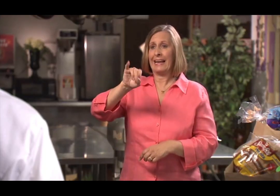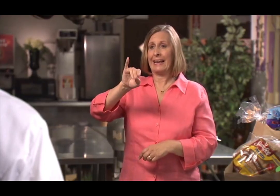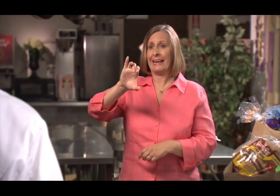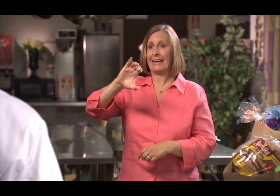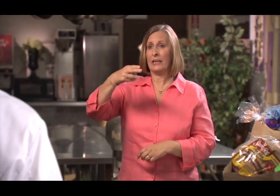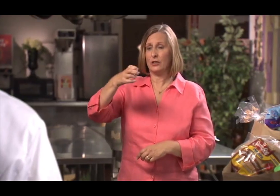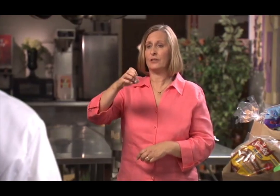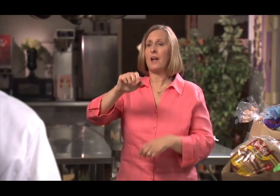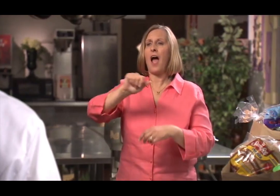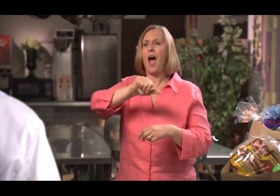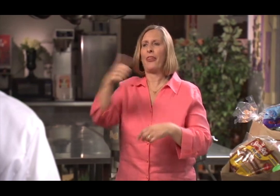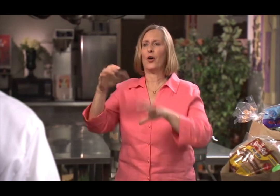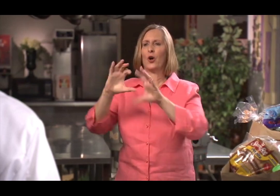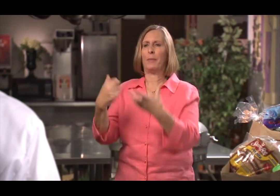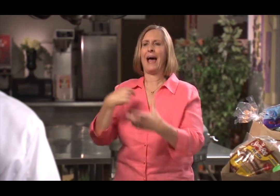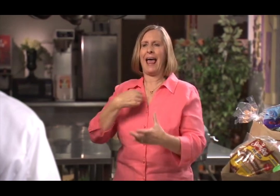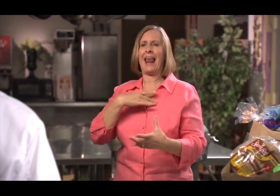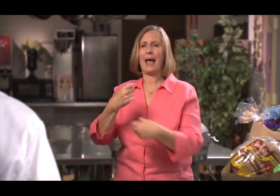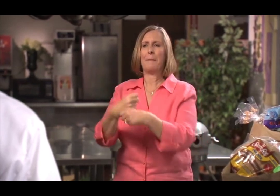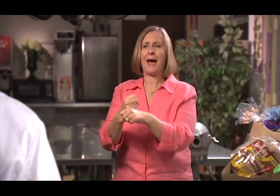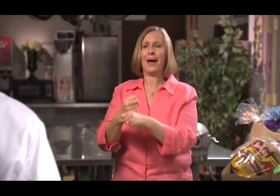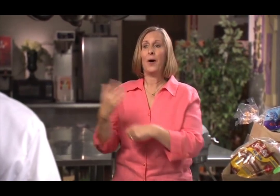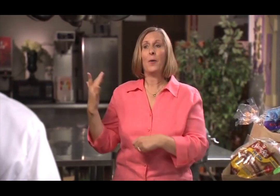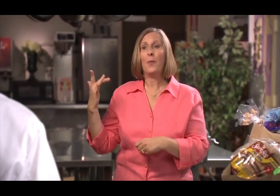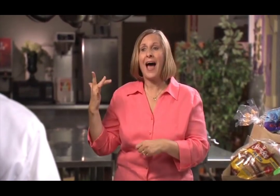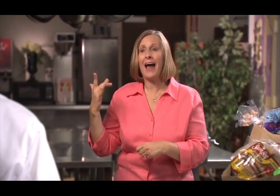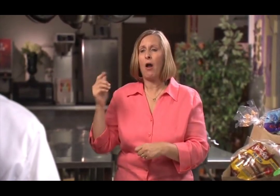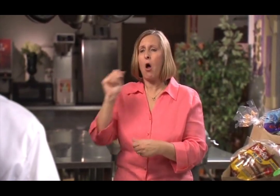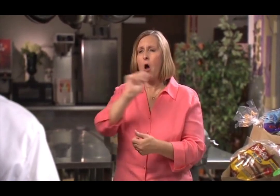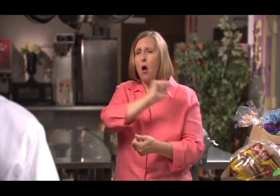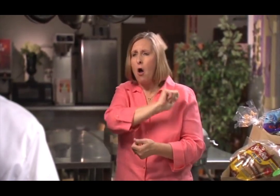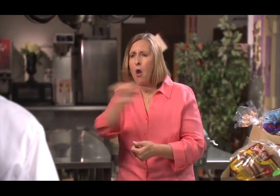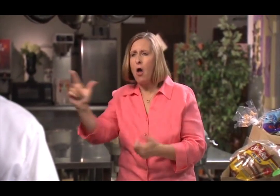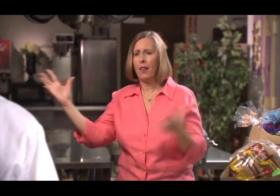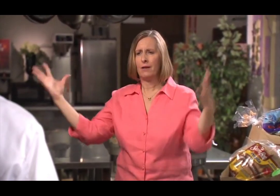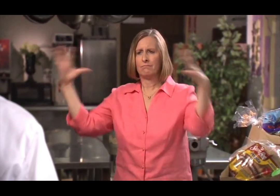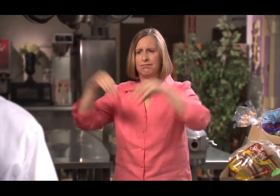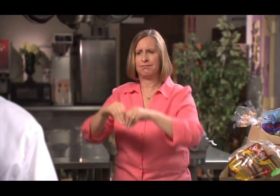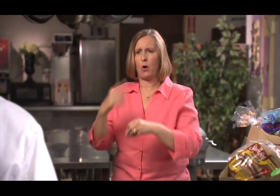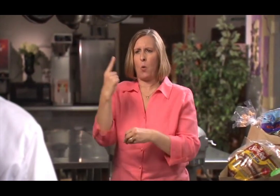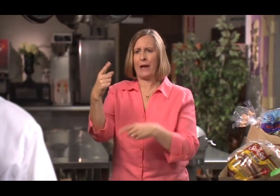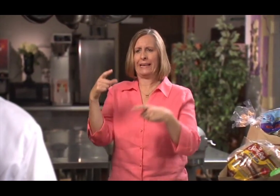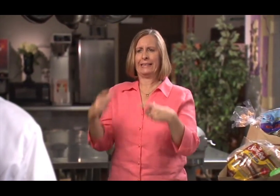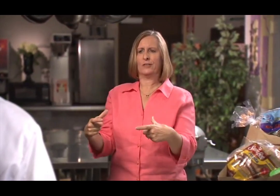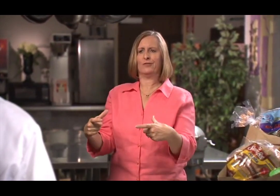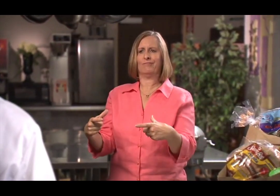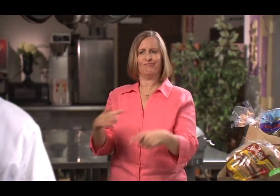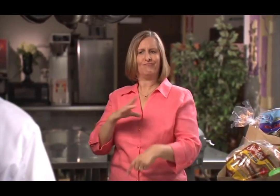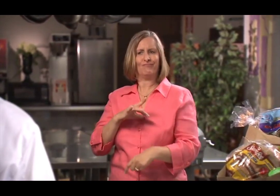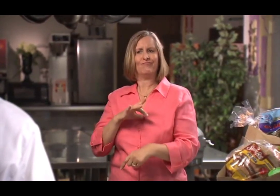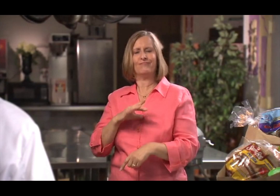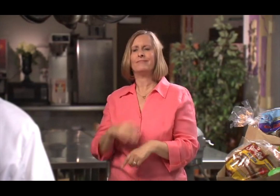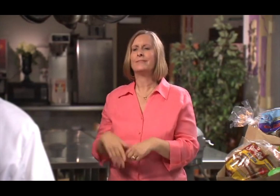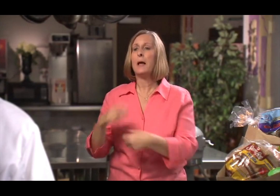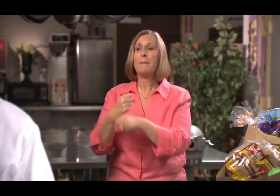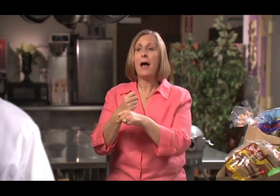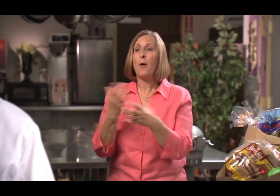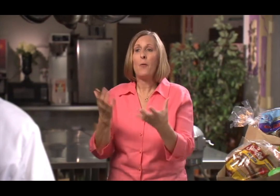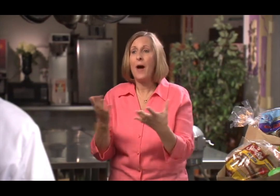Quiches are another group of recipes I like to make because they are a complete meal in one dish. A